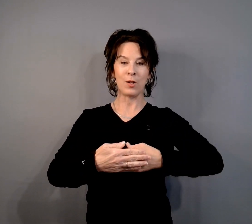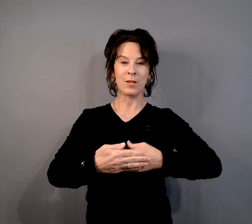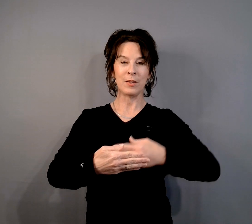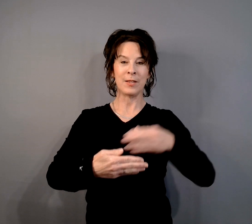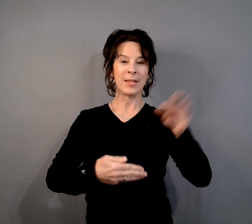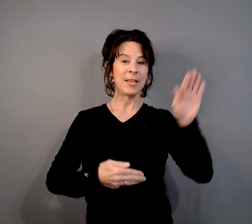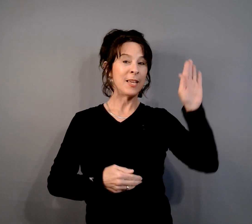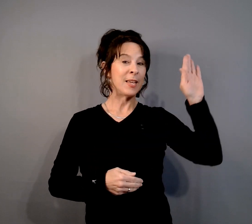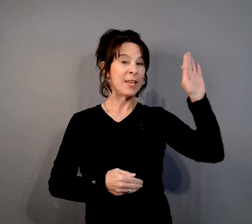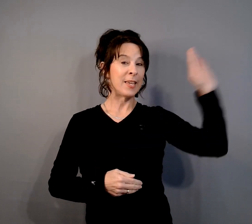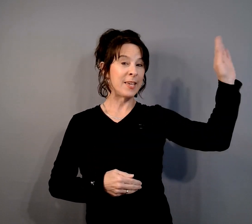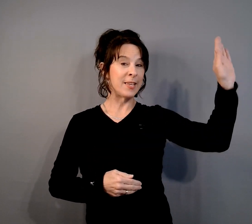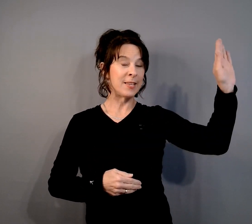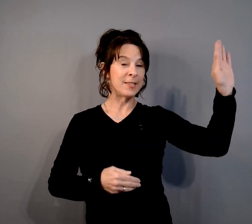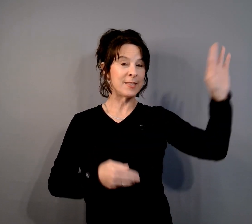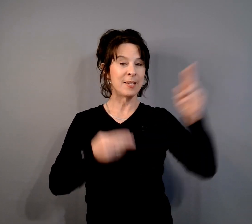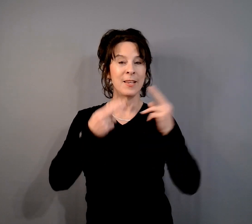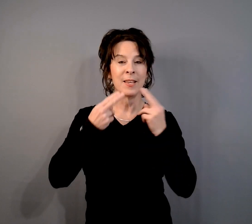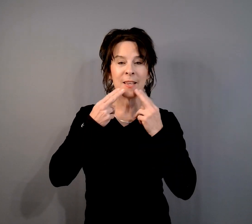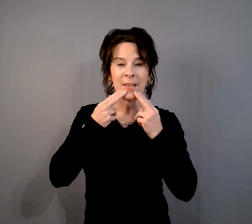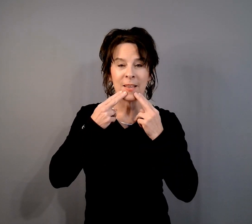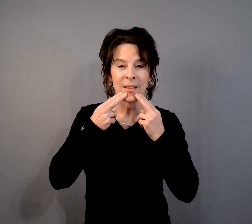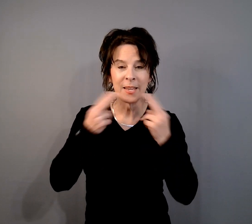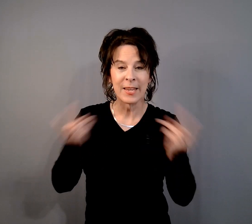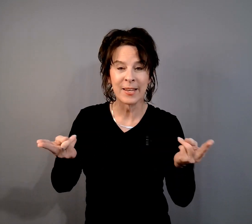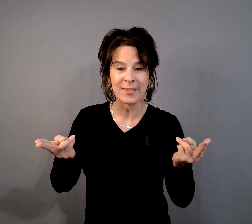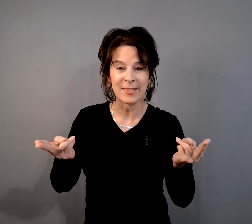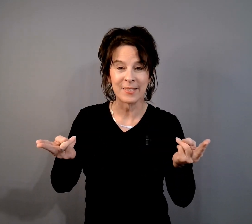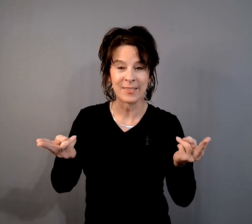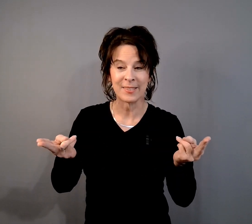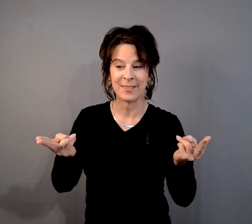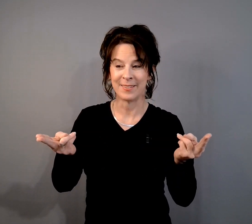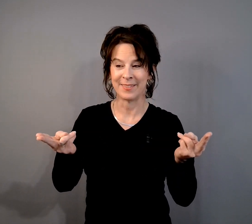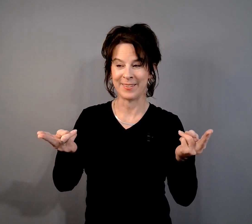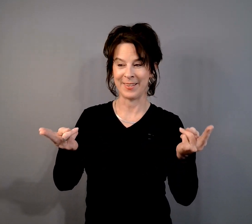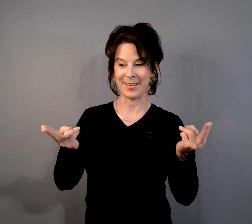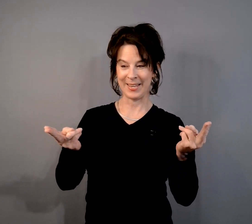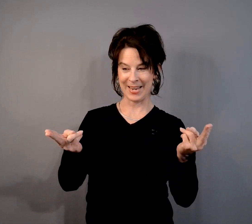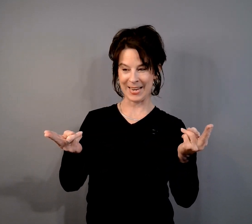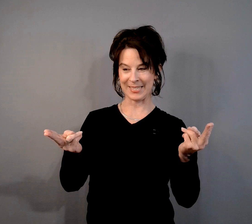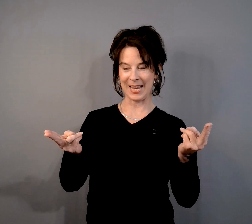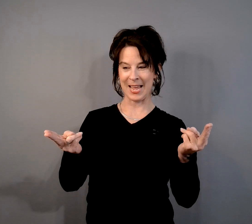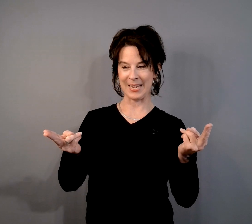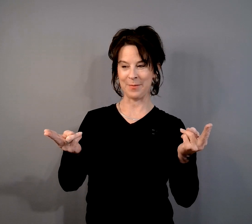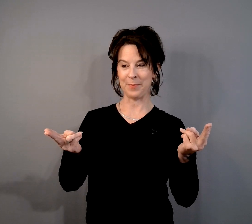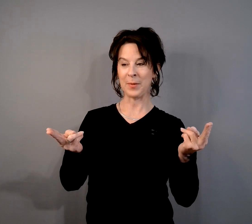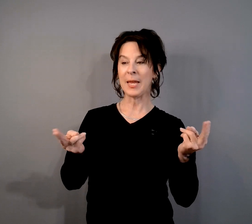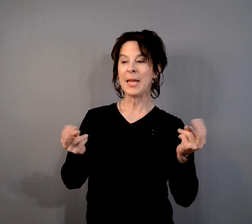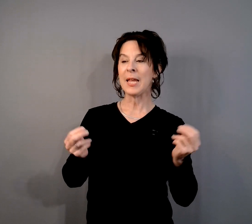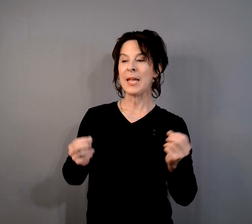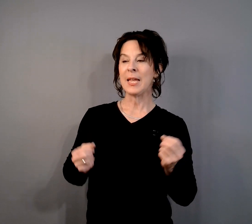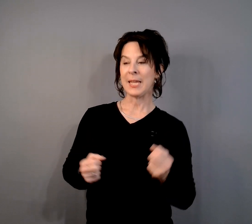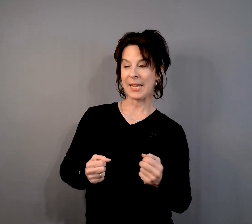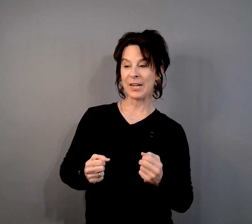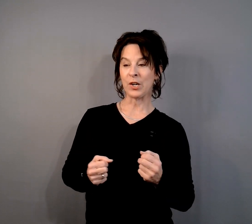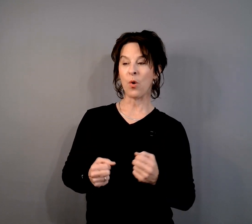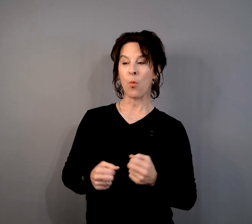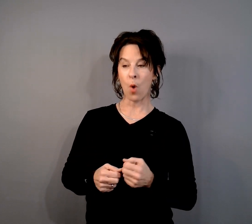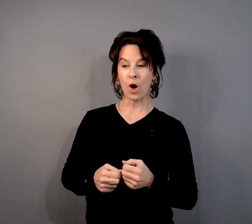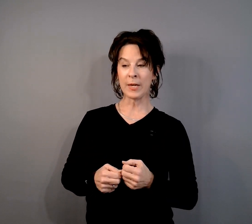all his innocence. Next line. Here,